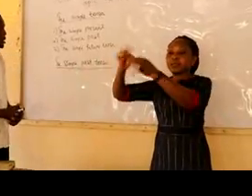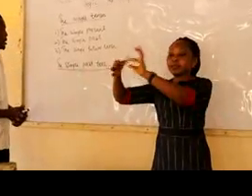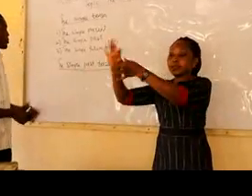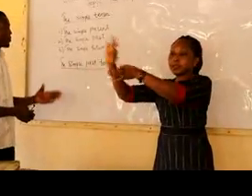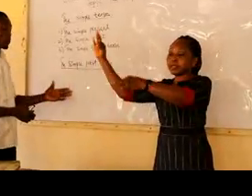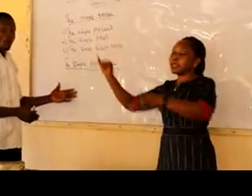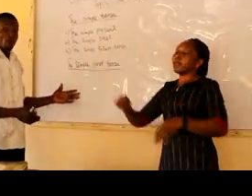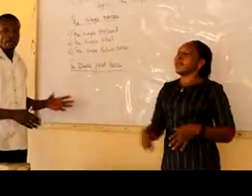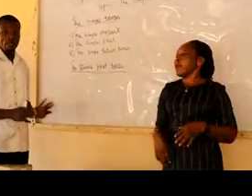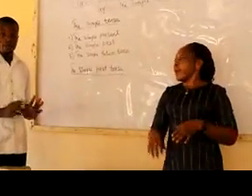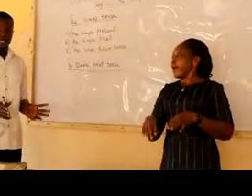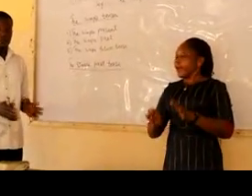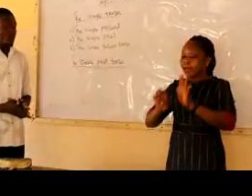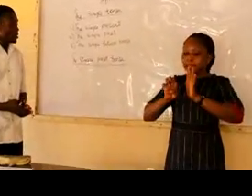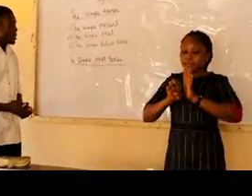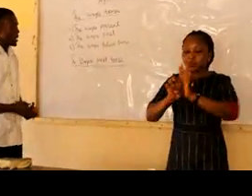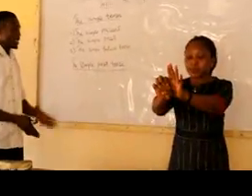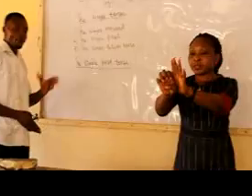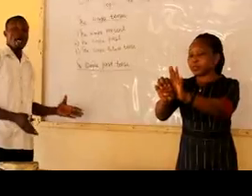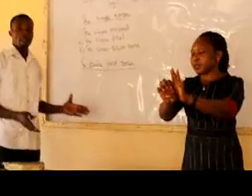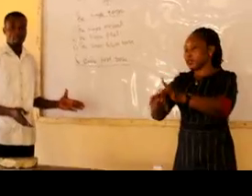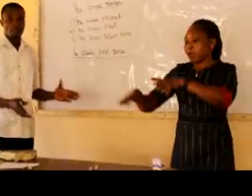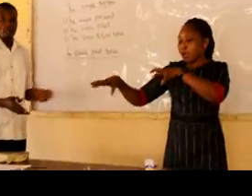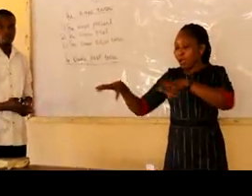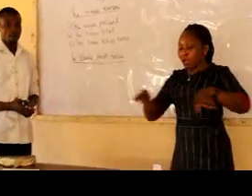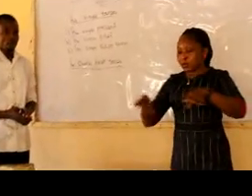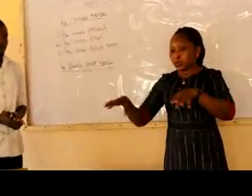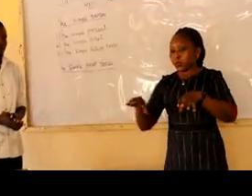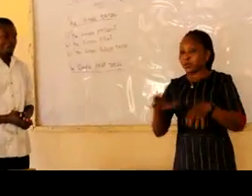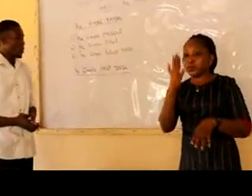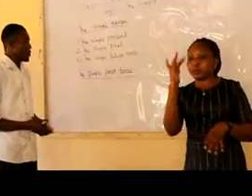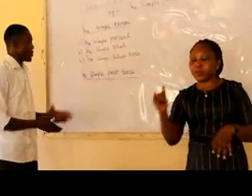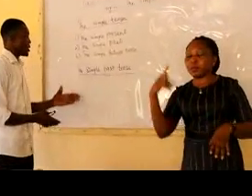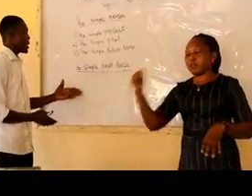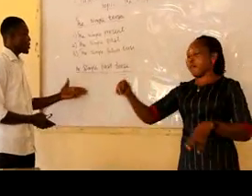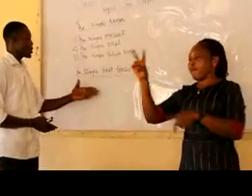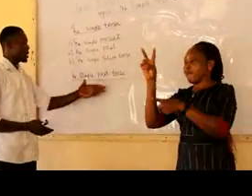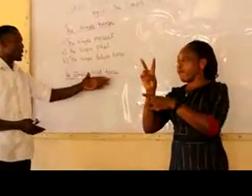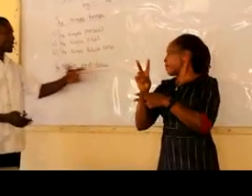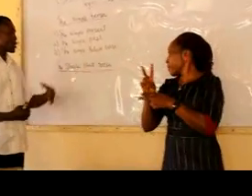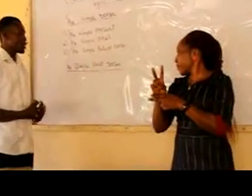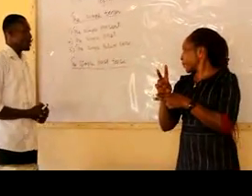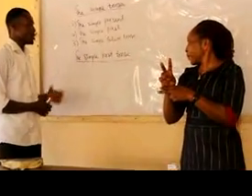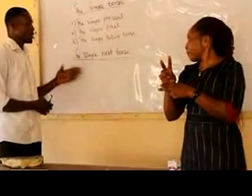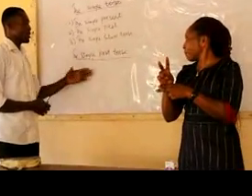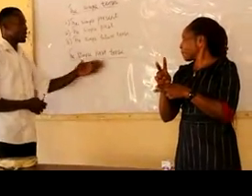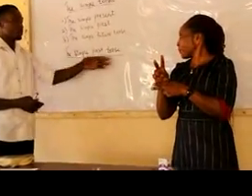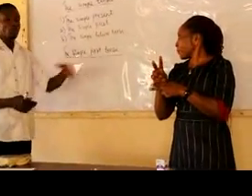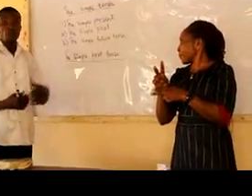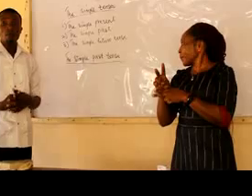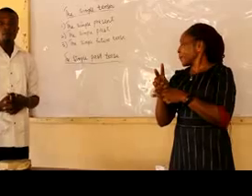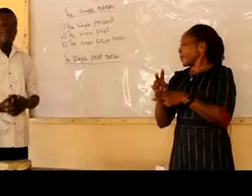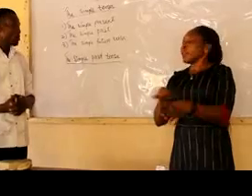action performed by the verb in the past, we say that such a tense is in